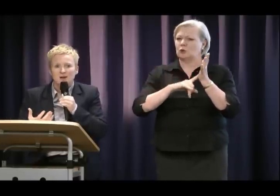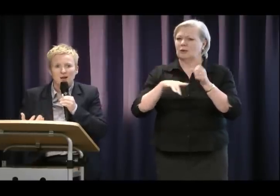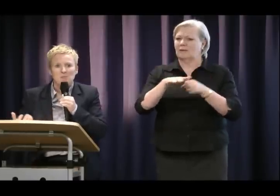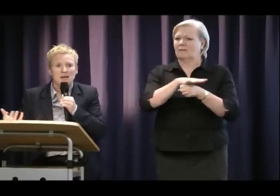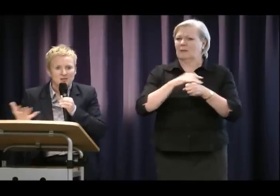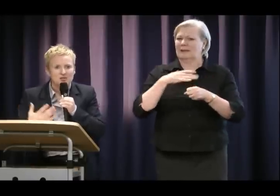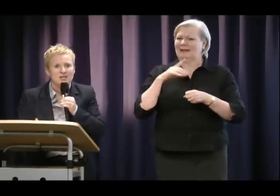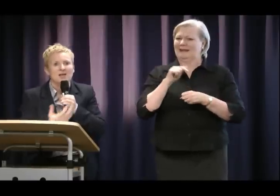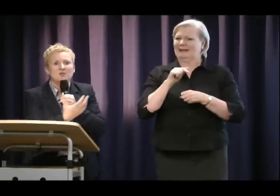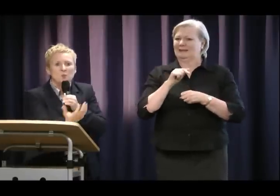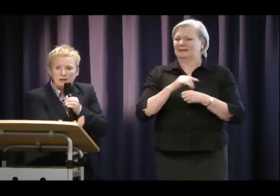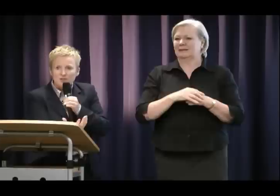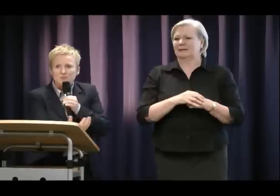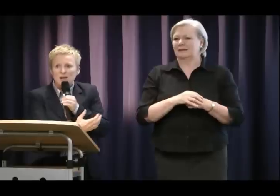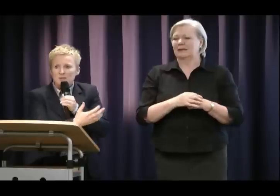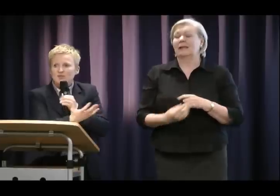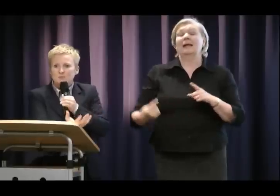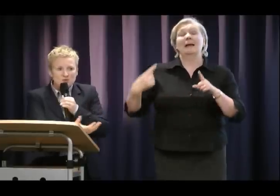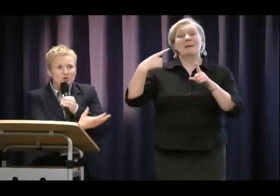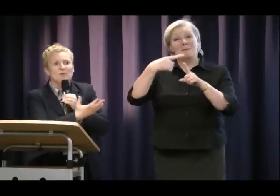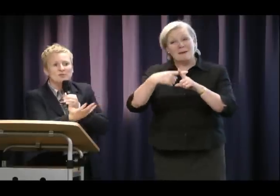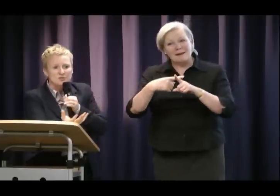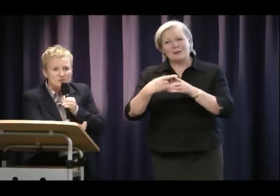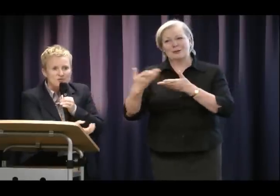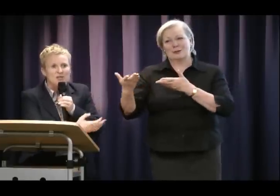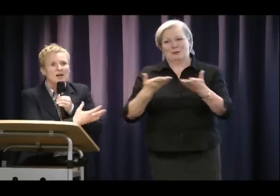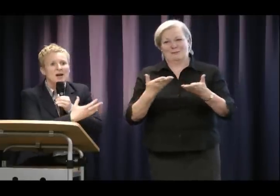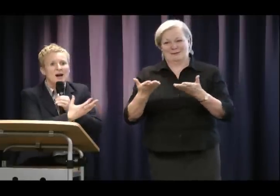facility and amenity, as well as maybe some